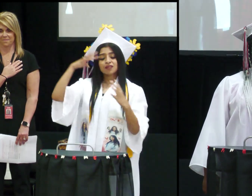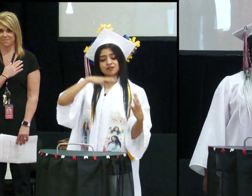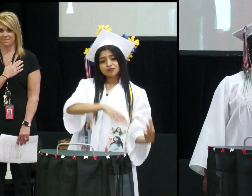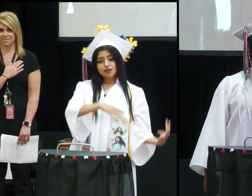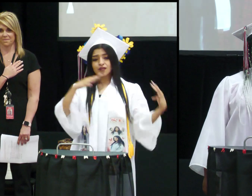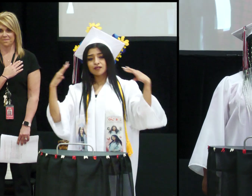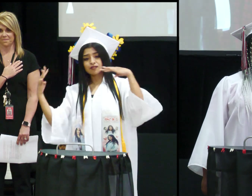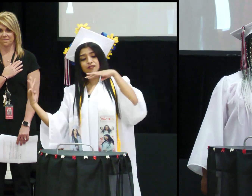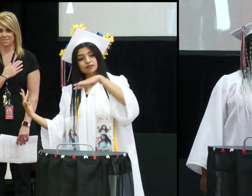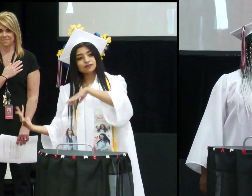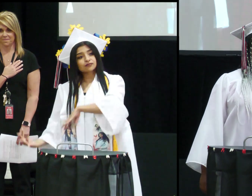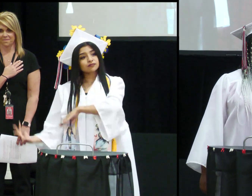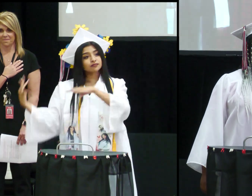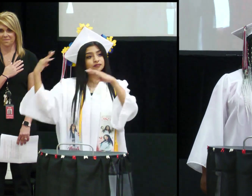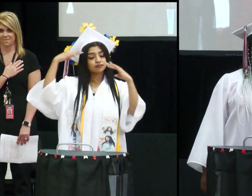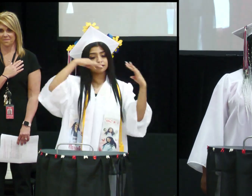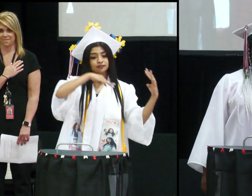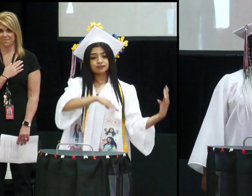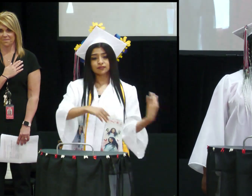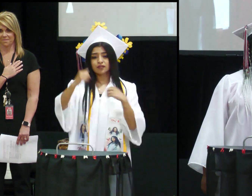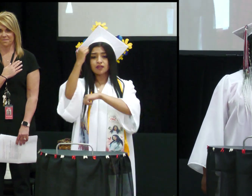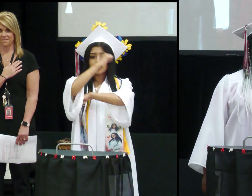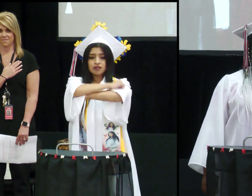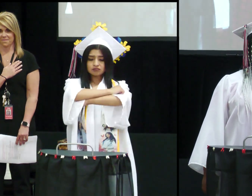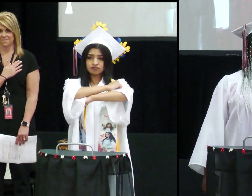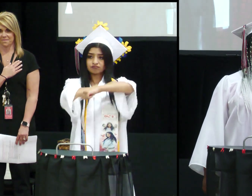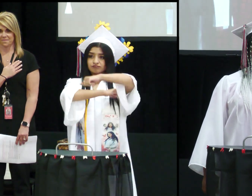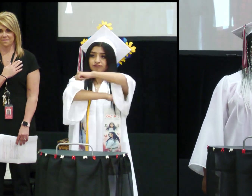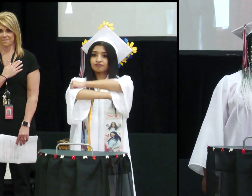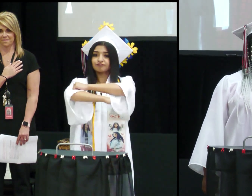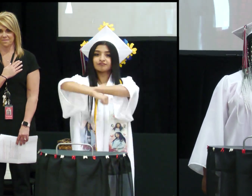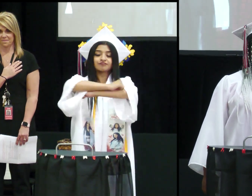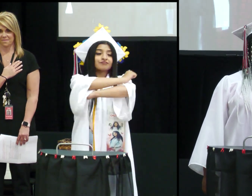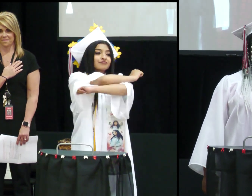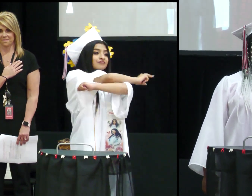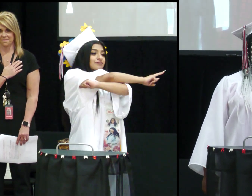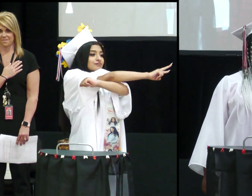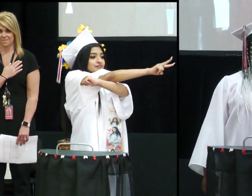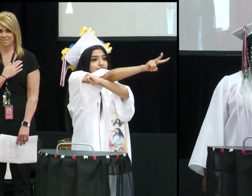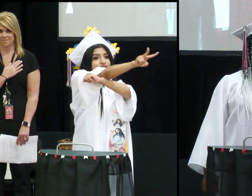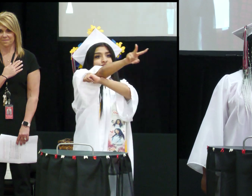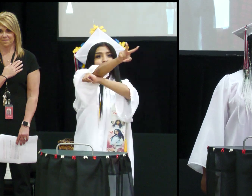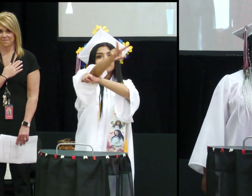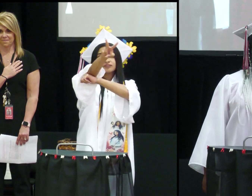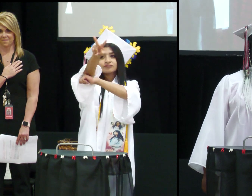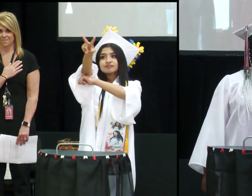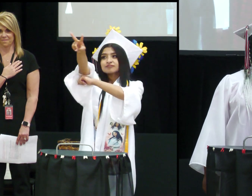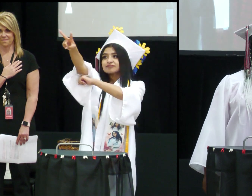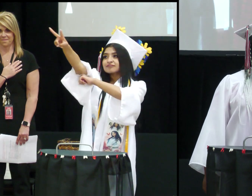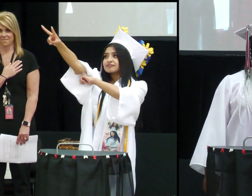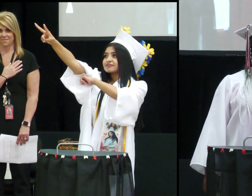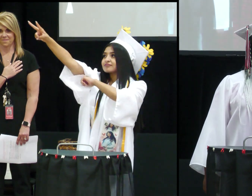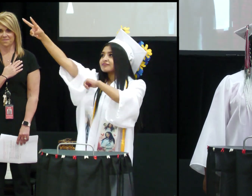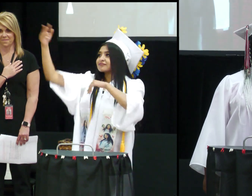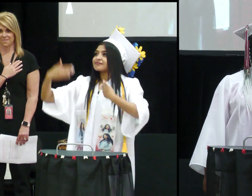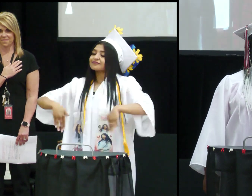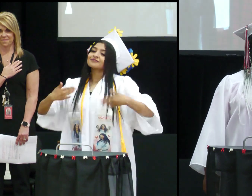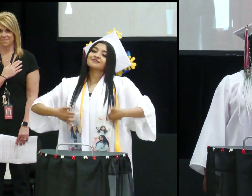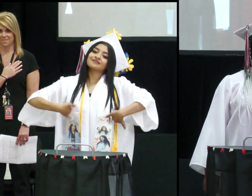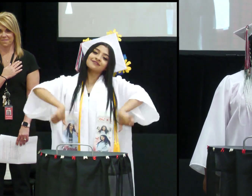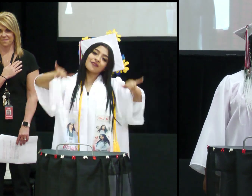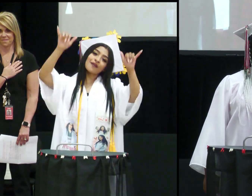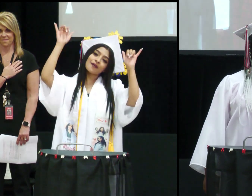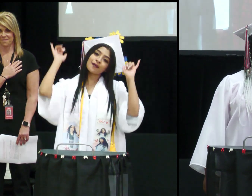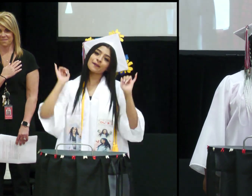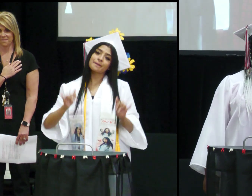perilous fight, o'er the ramparts we watch, were so